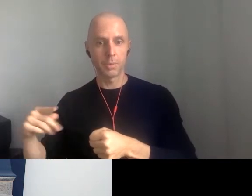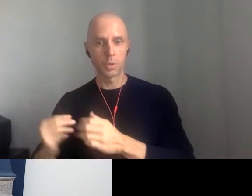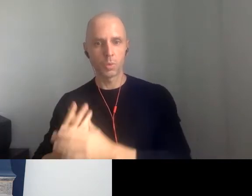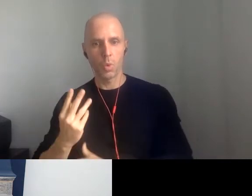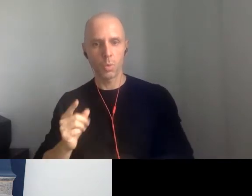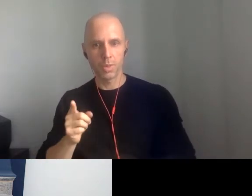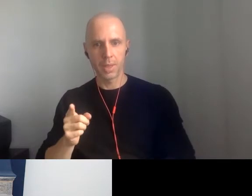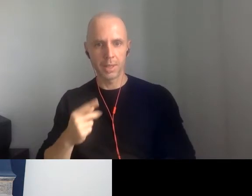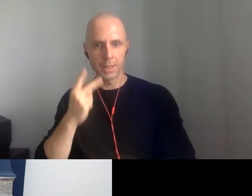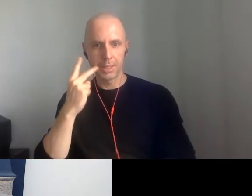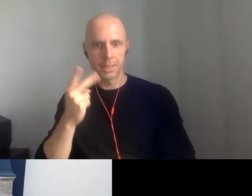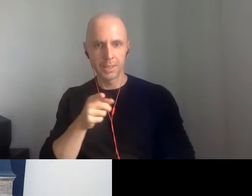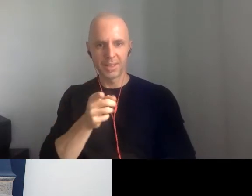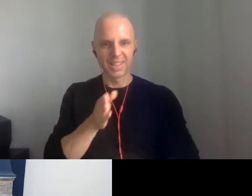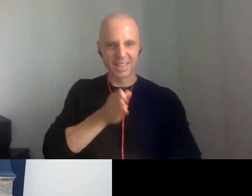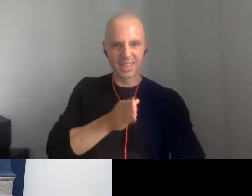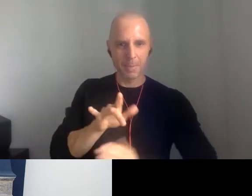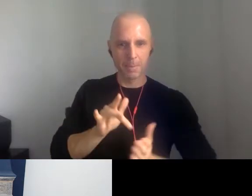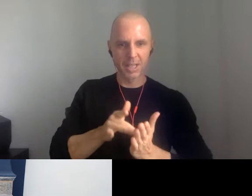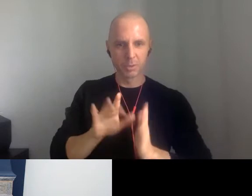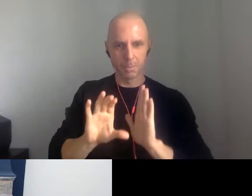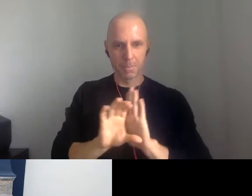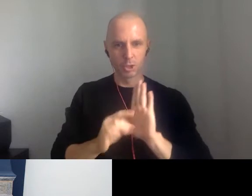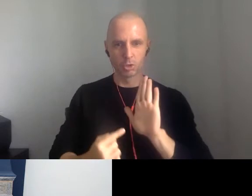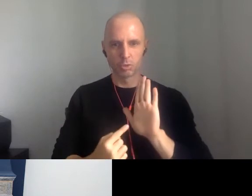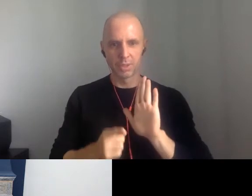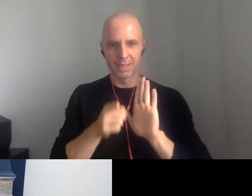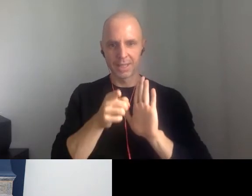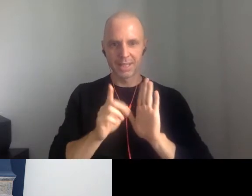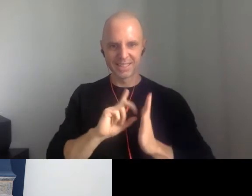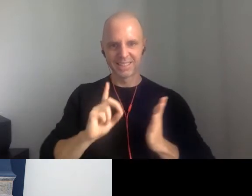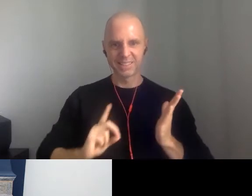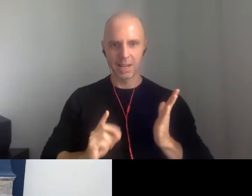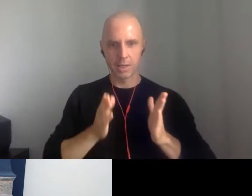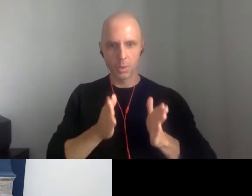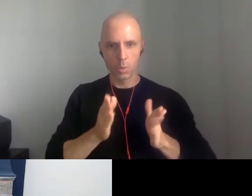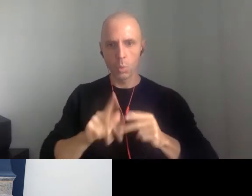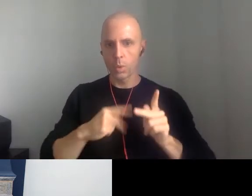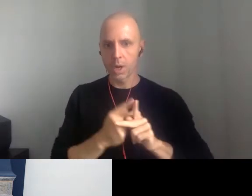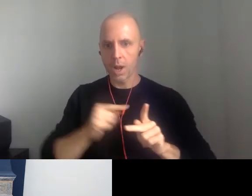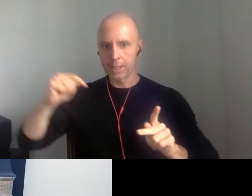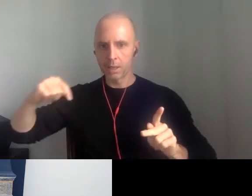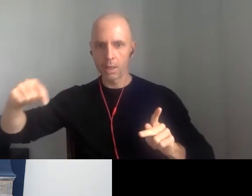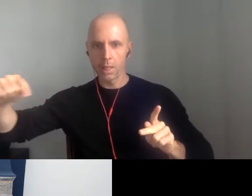process in which we plotted where the plants and how many they should be and what type they are, and you can see what the border looks like